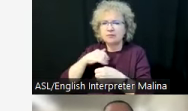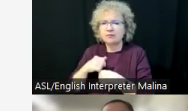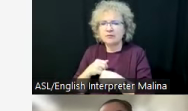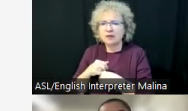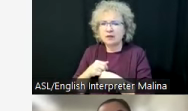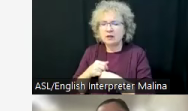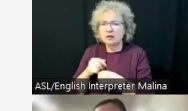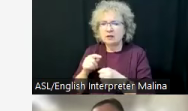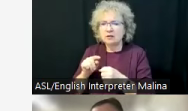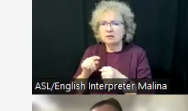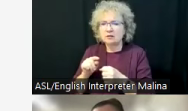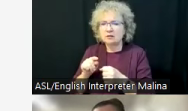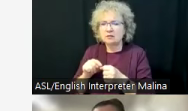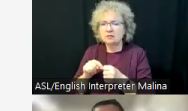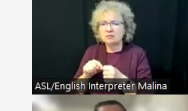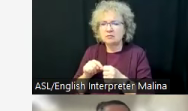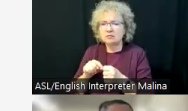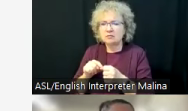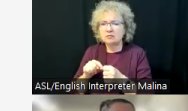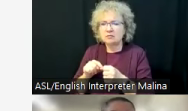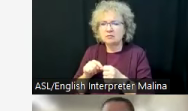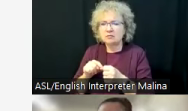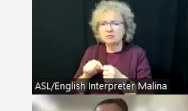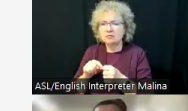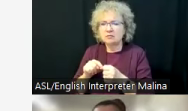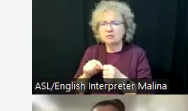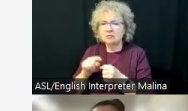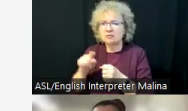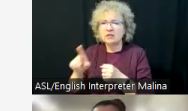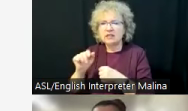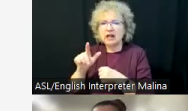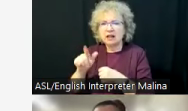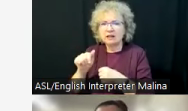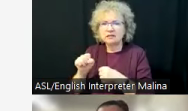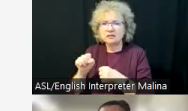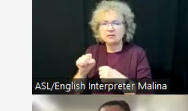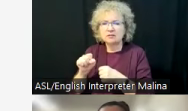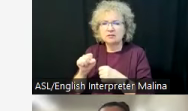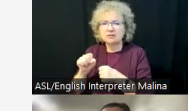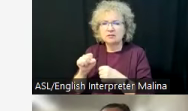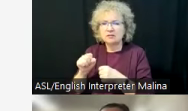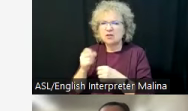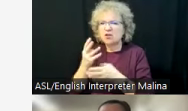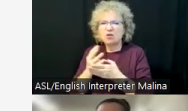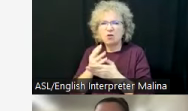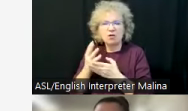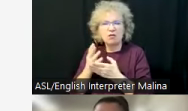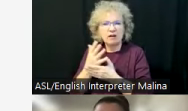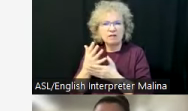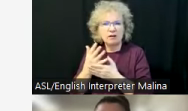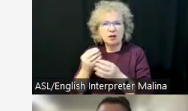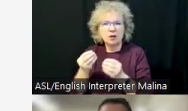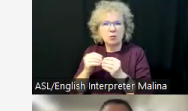pretty much as far as I would say like Dallas, um, four or five hours, more of the more rural